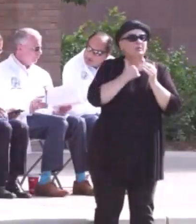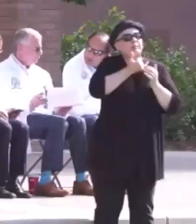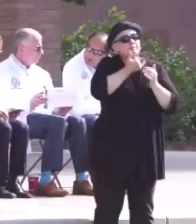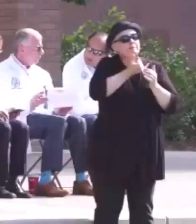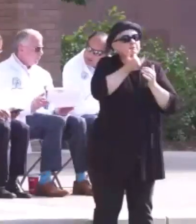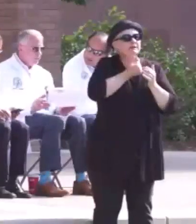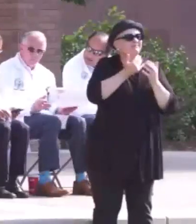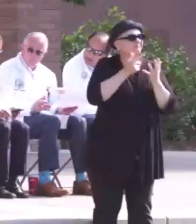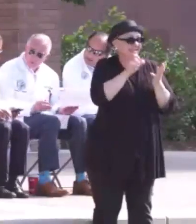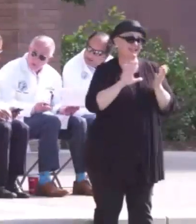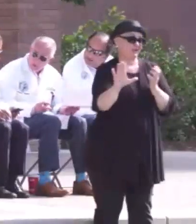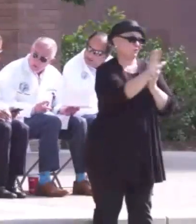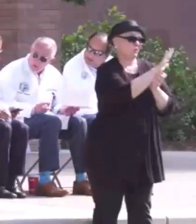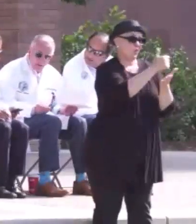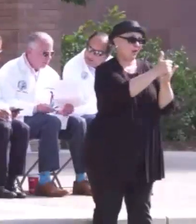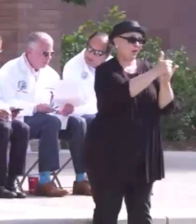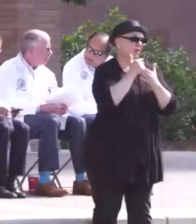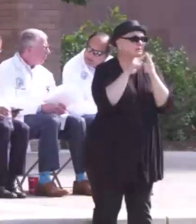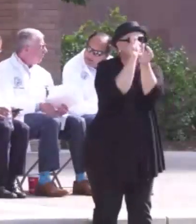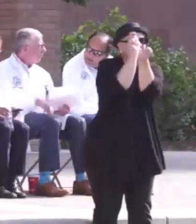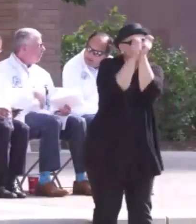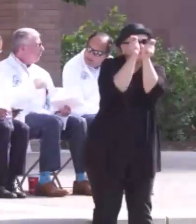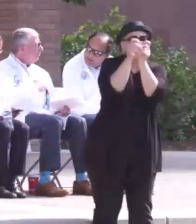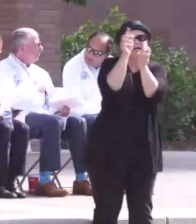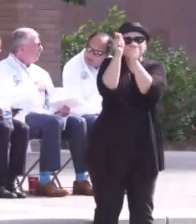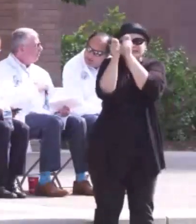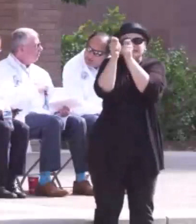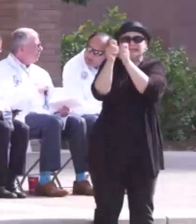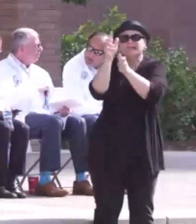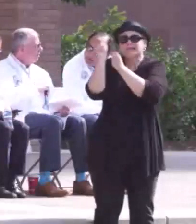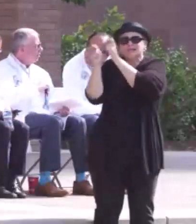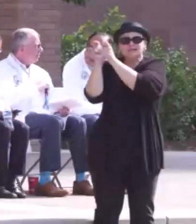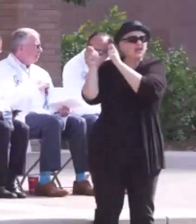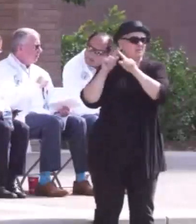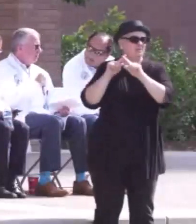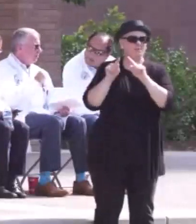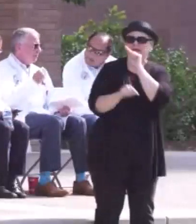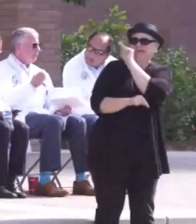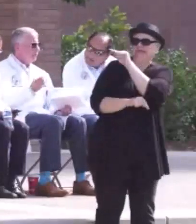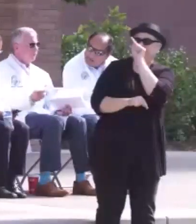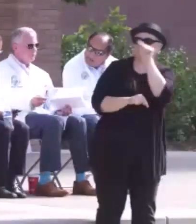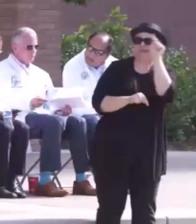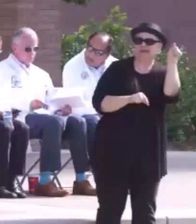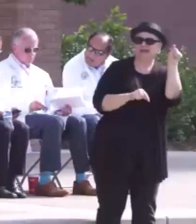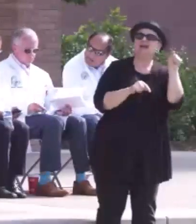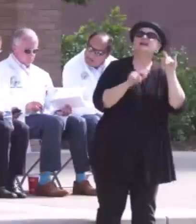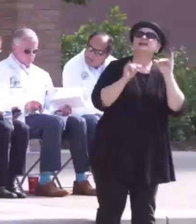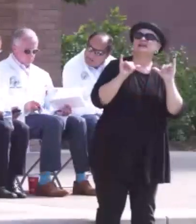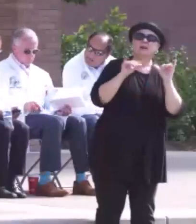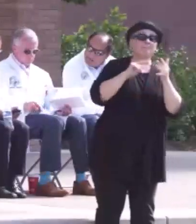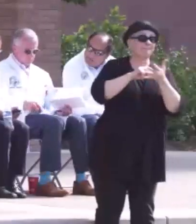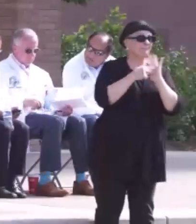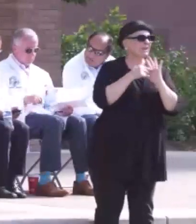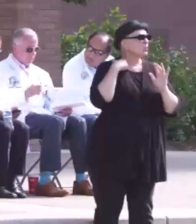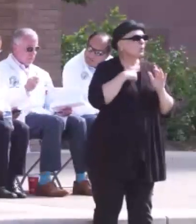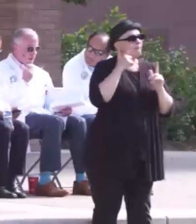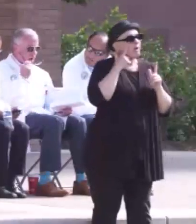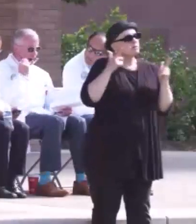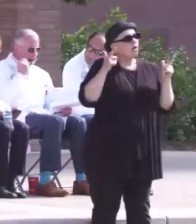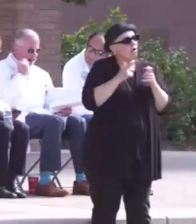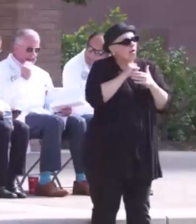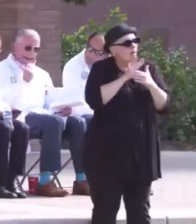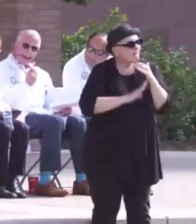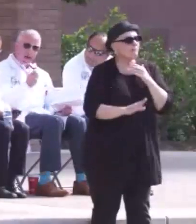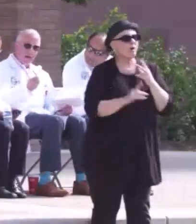change those. Discerning between those, of course, means balancing humility and courage,